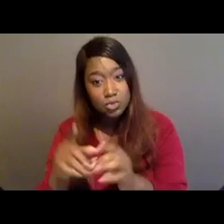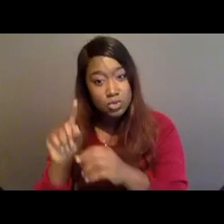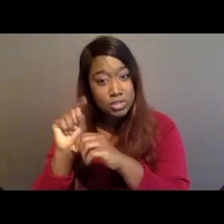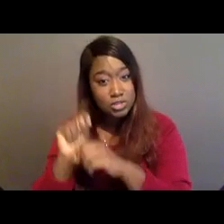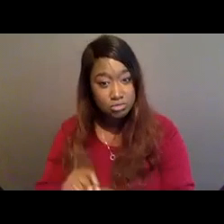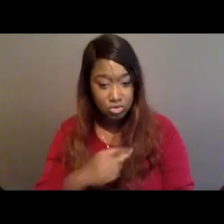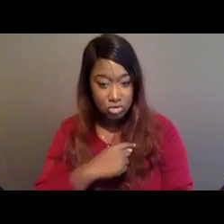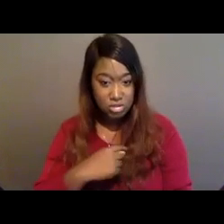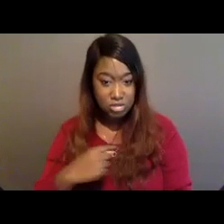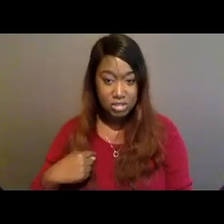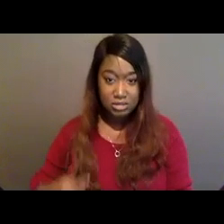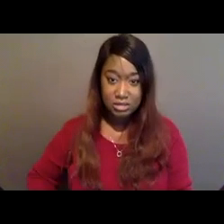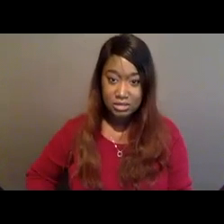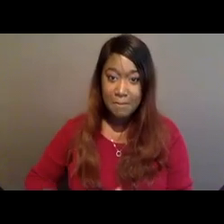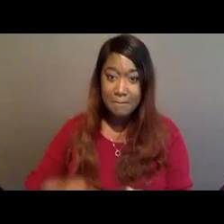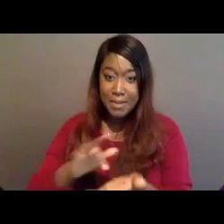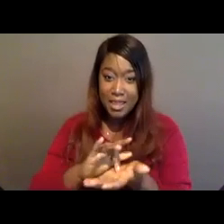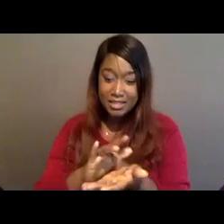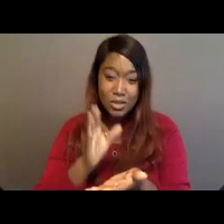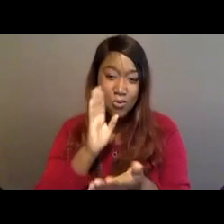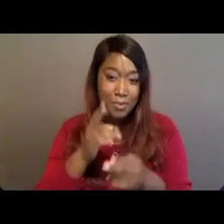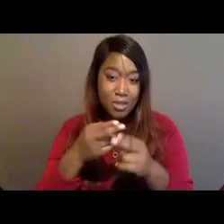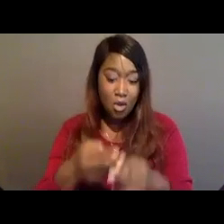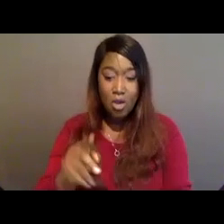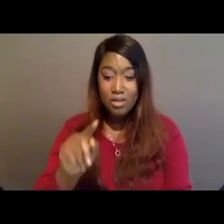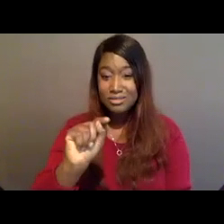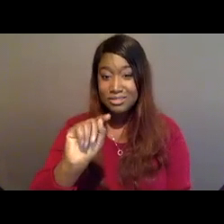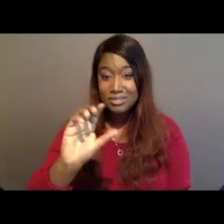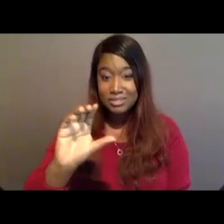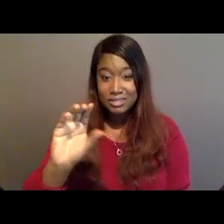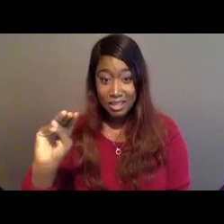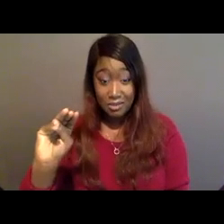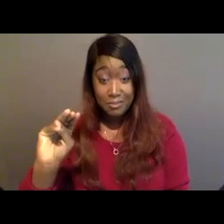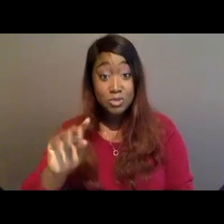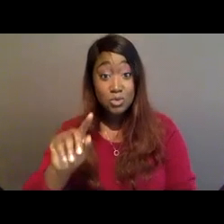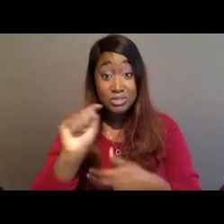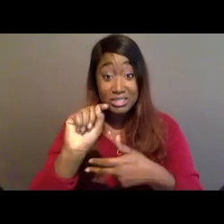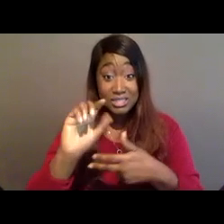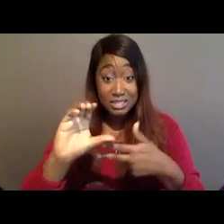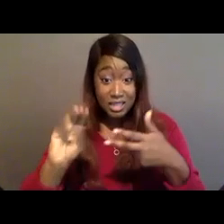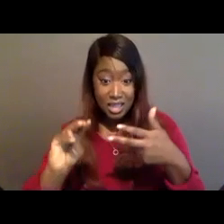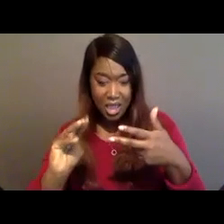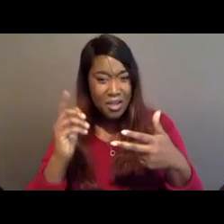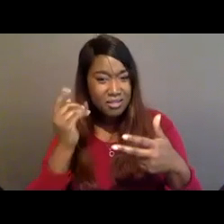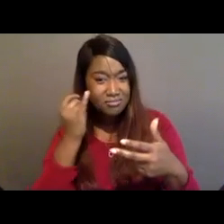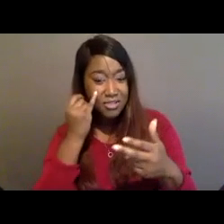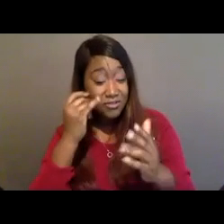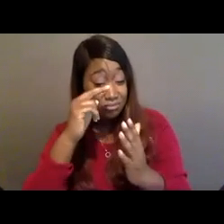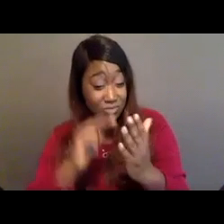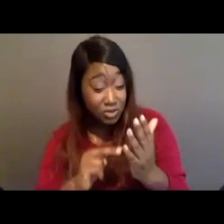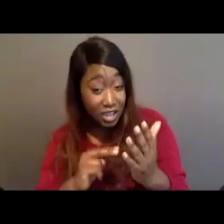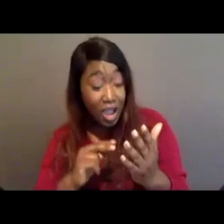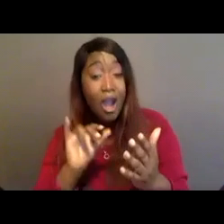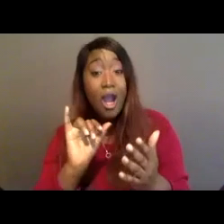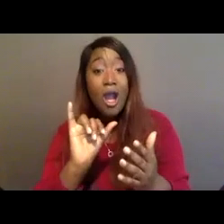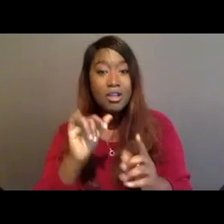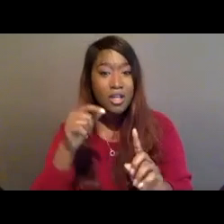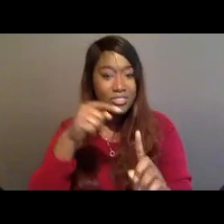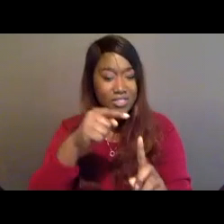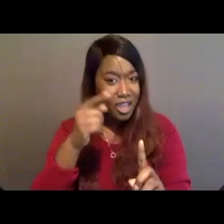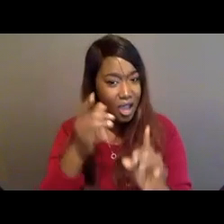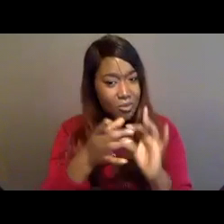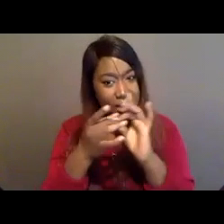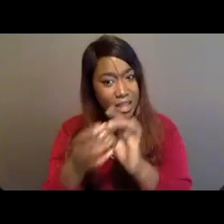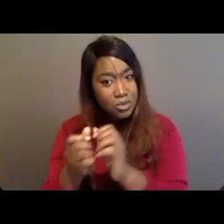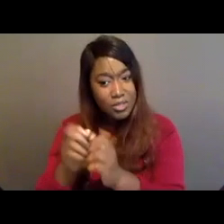as TCM. And so when I typically see TCM printed, I think of, you know, is this the legacy of what was brought